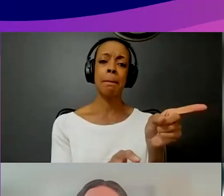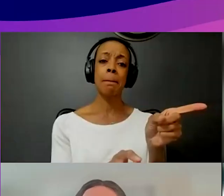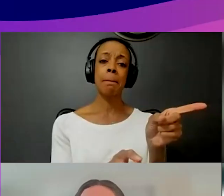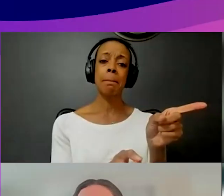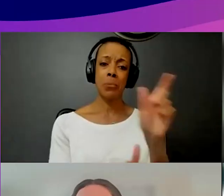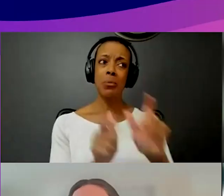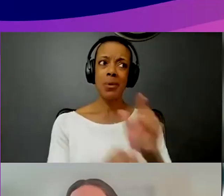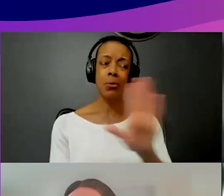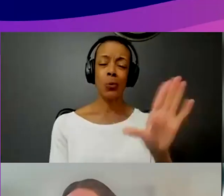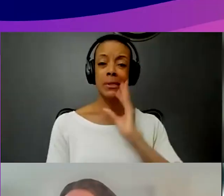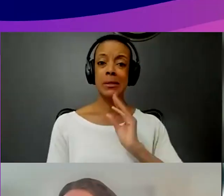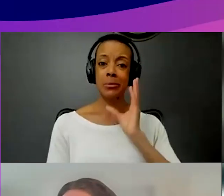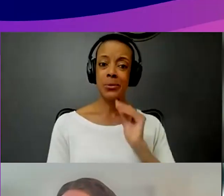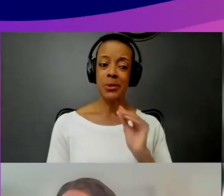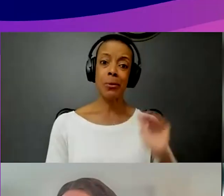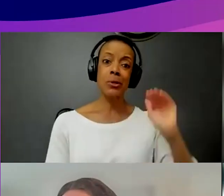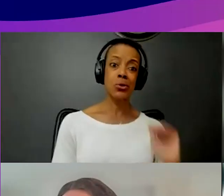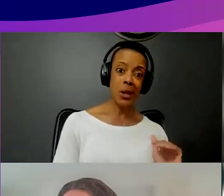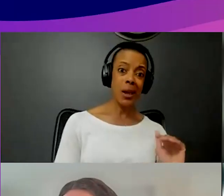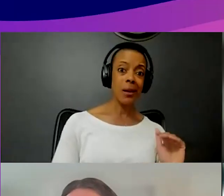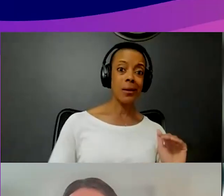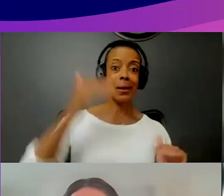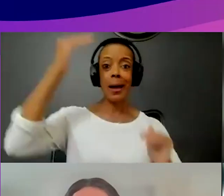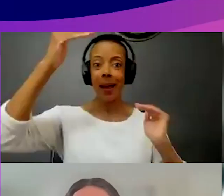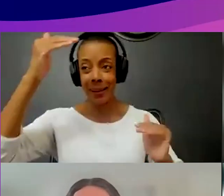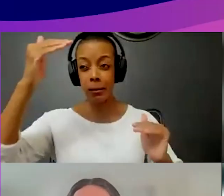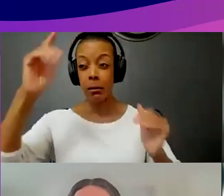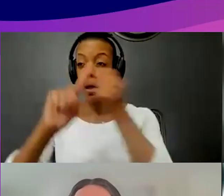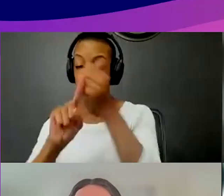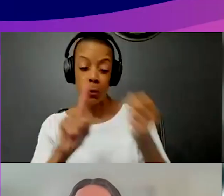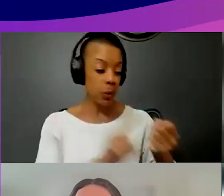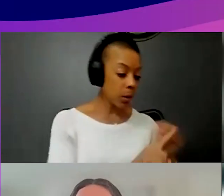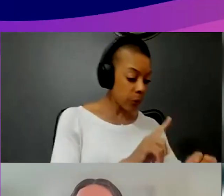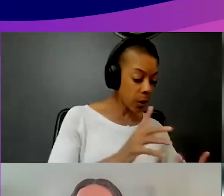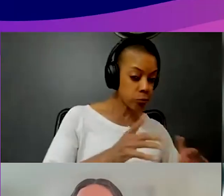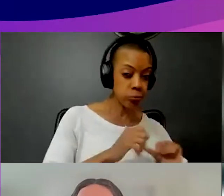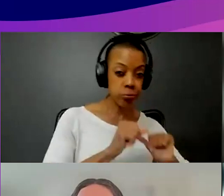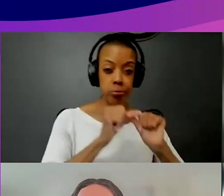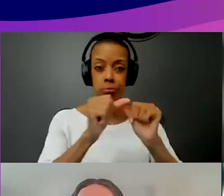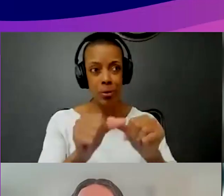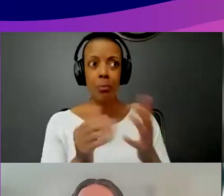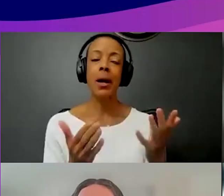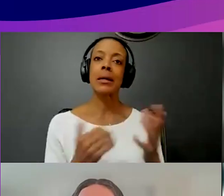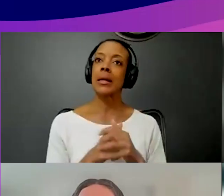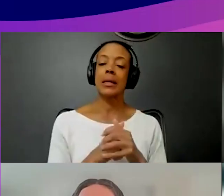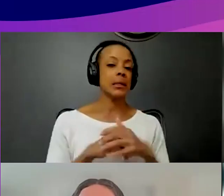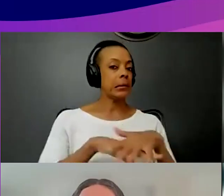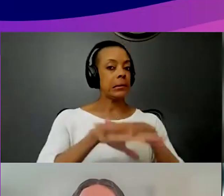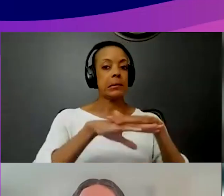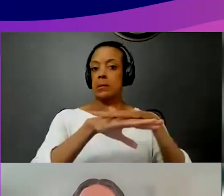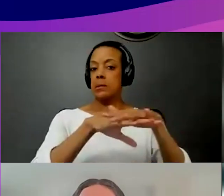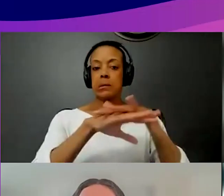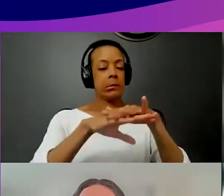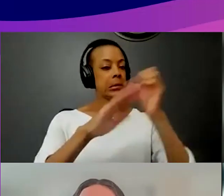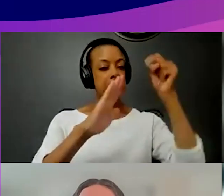those experiences, but we kind of, I guess, scratch the surface in a sense, you know, offering them support, but there's a long ways to go